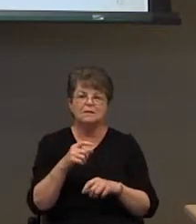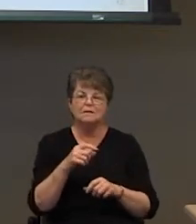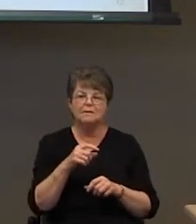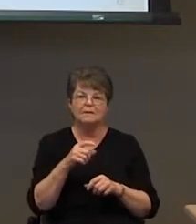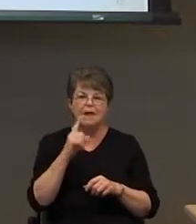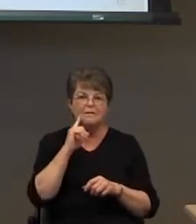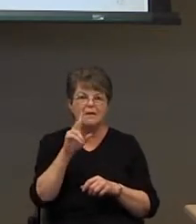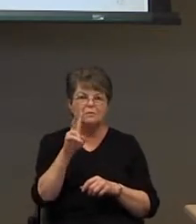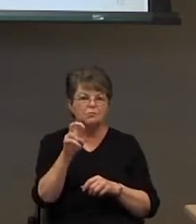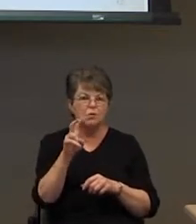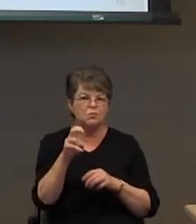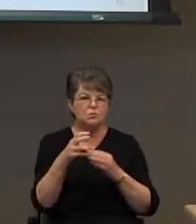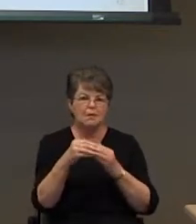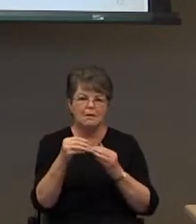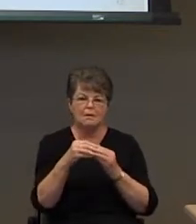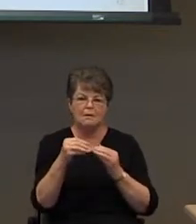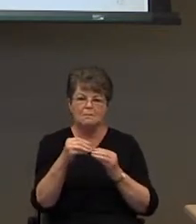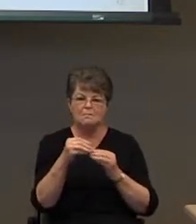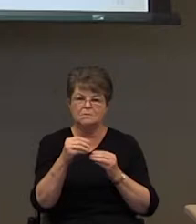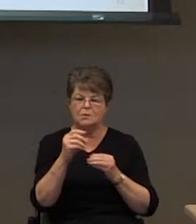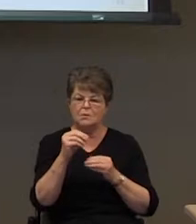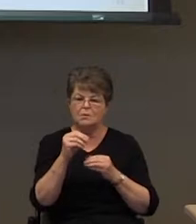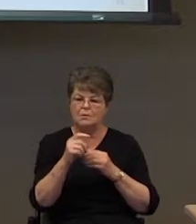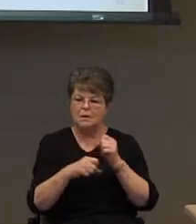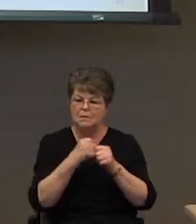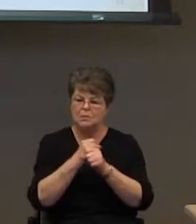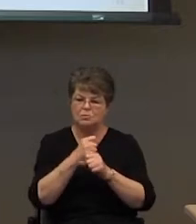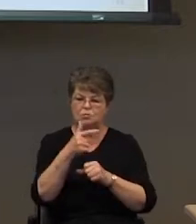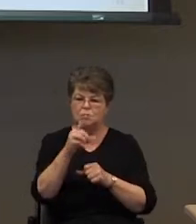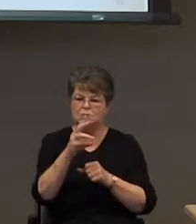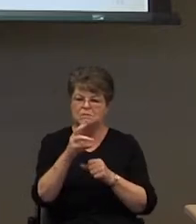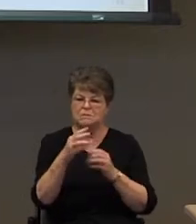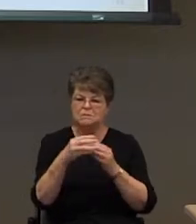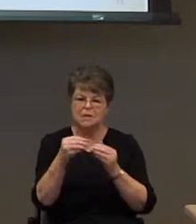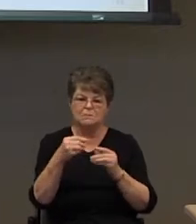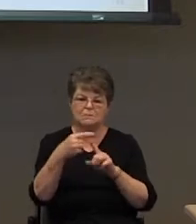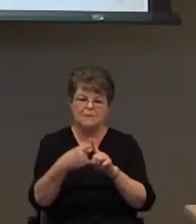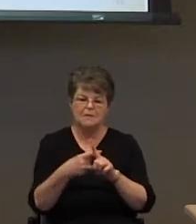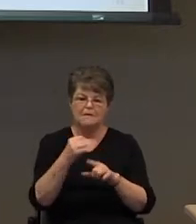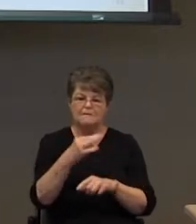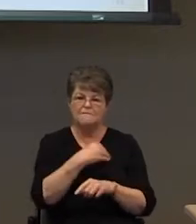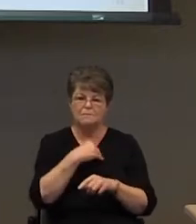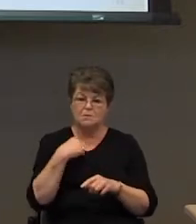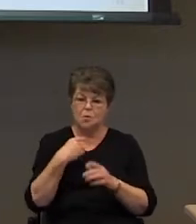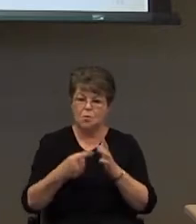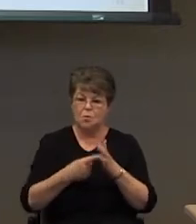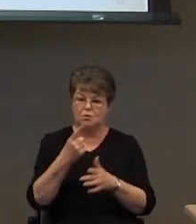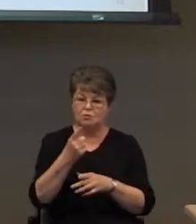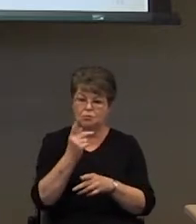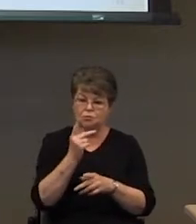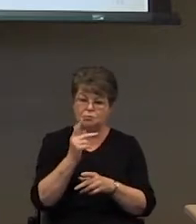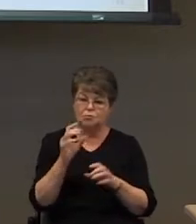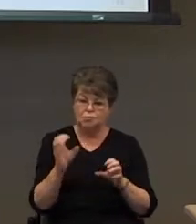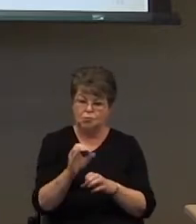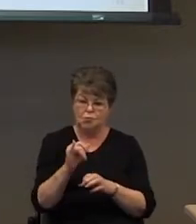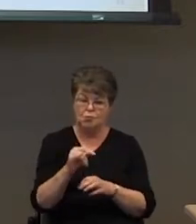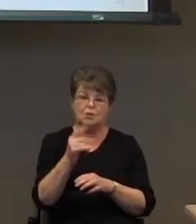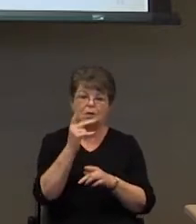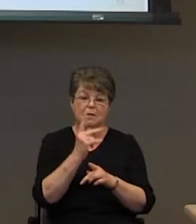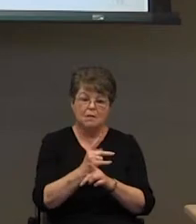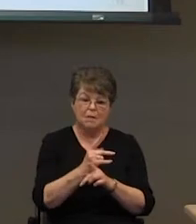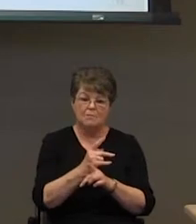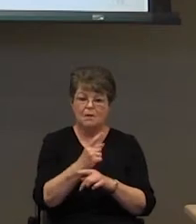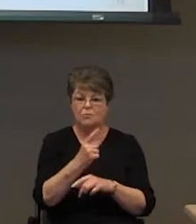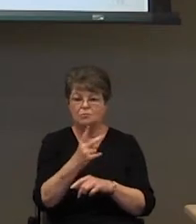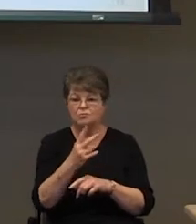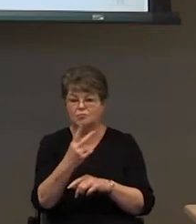it's $200 a year or $26 a month for membership that you don't even have to keep. Once you do it, you keep it for 2 or 3 months, you do your survey and you get out of